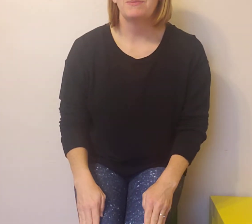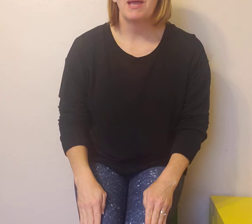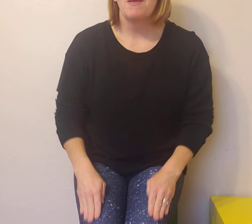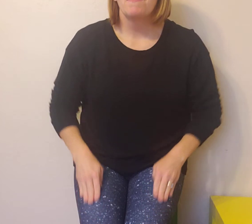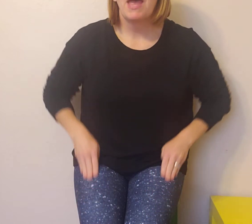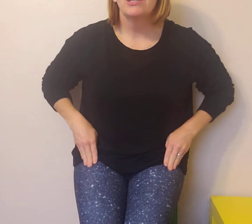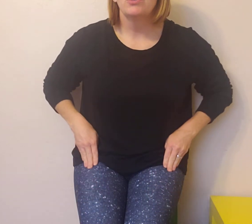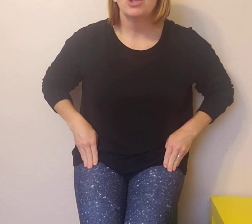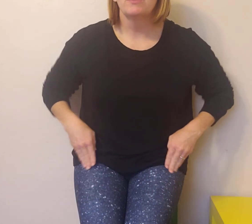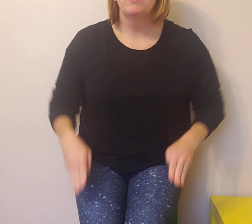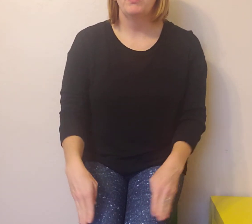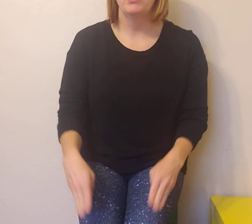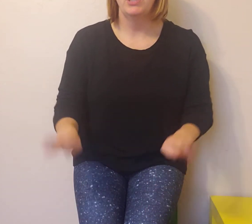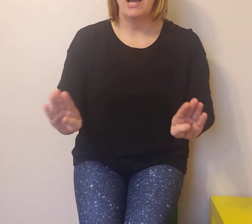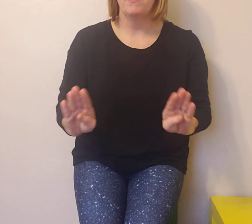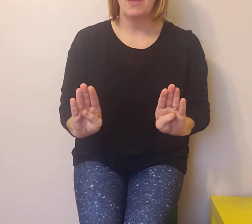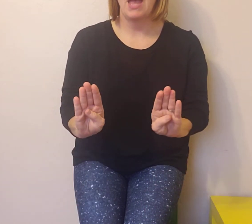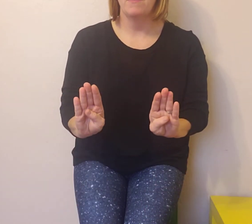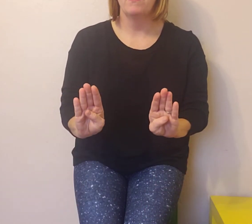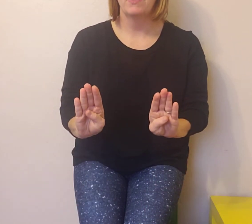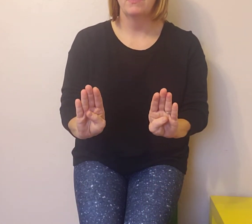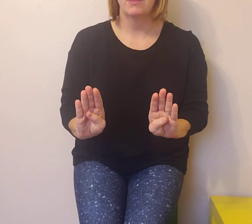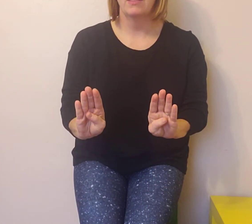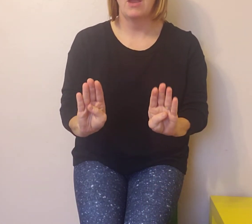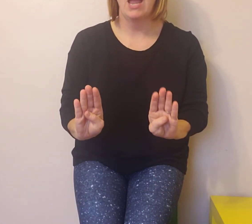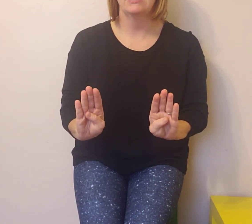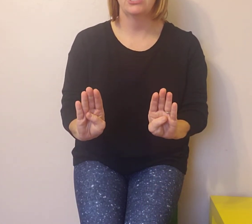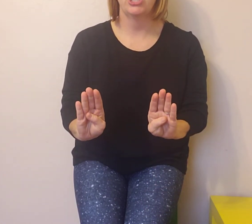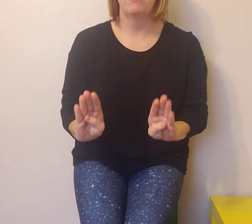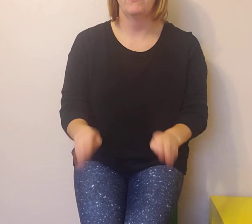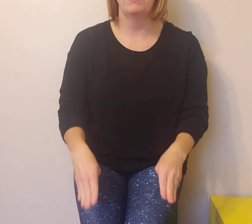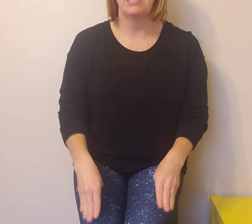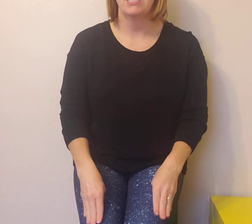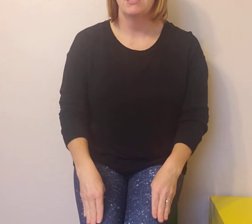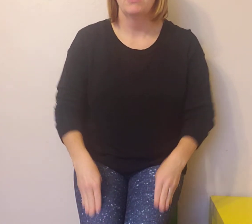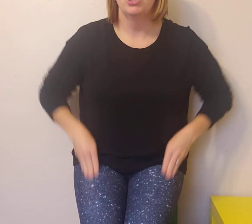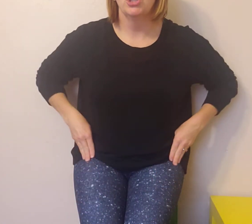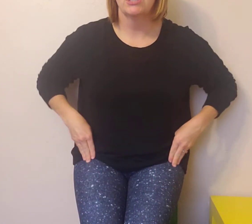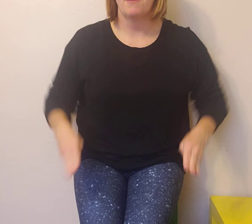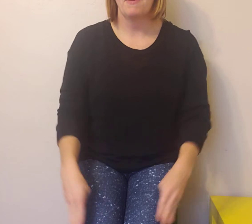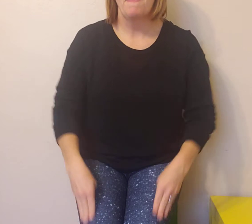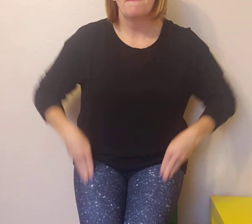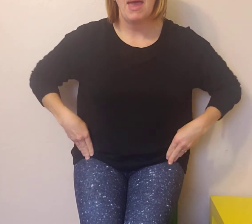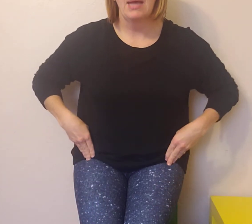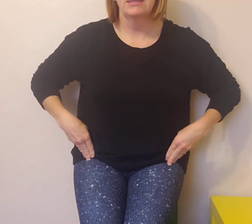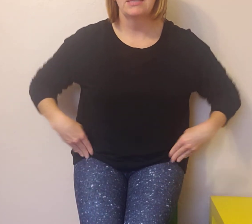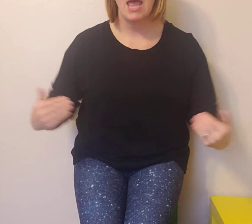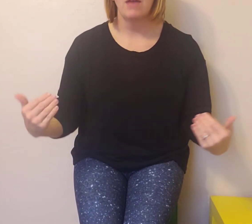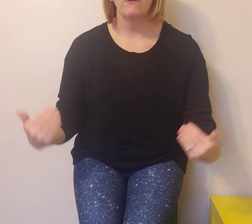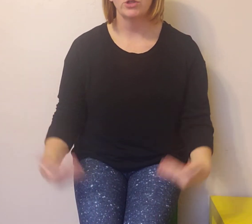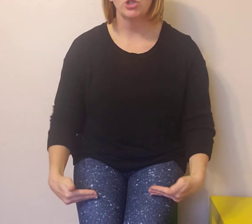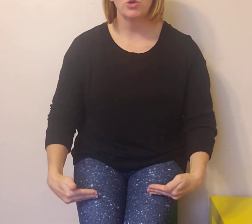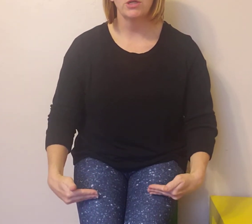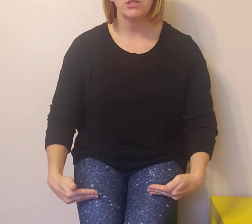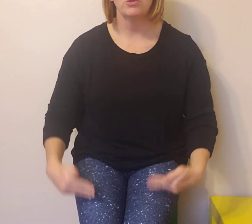see that pants you just pull up and the hands in the shape of the b to just come pants and for shorts you